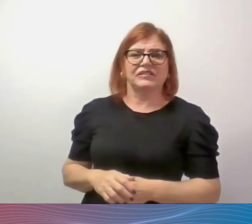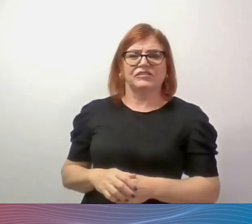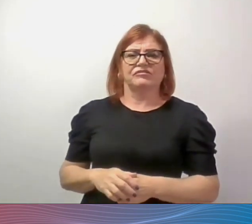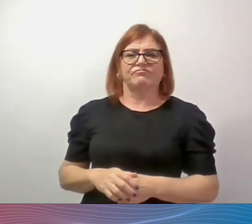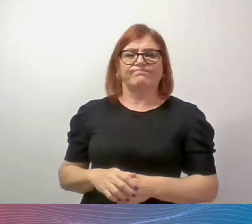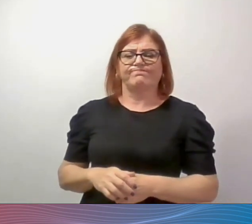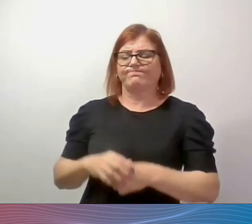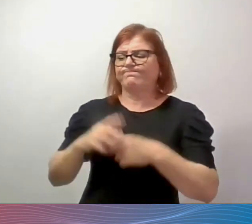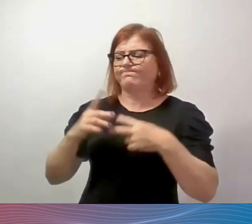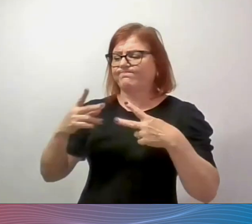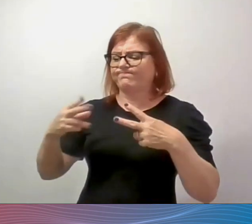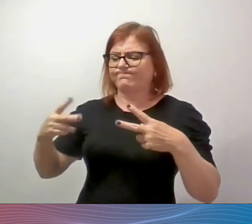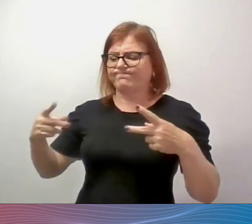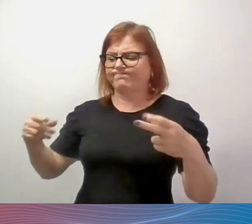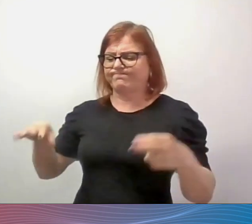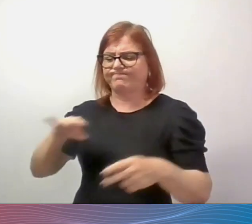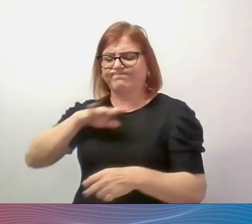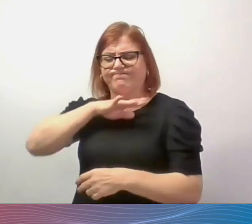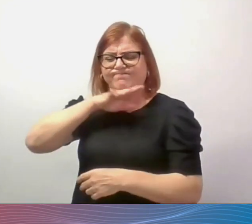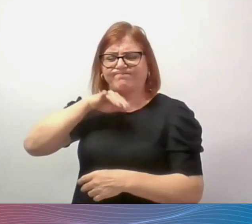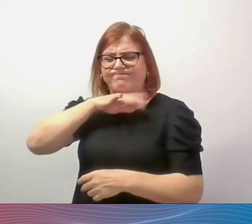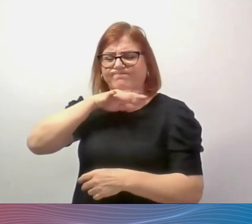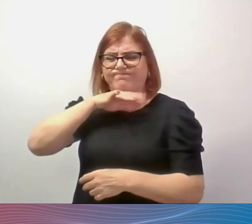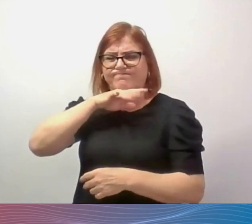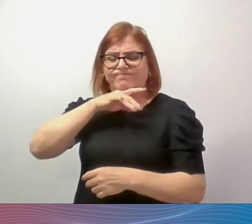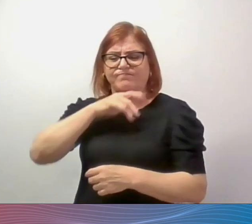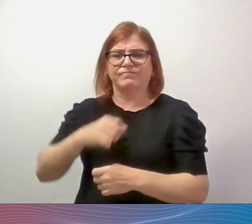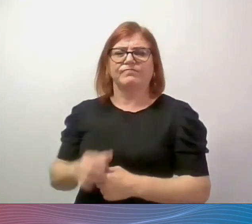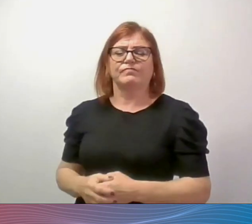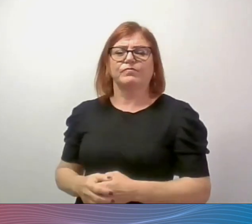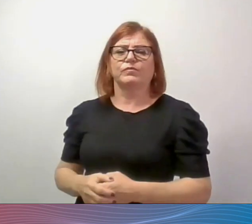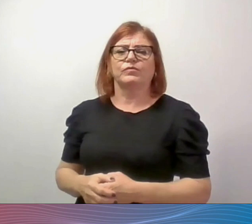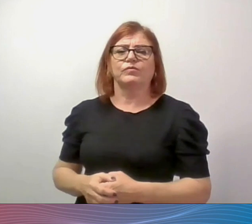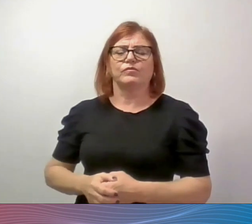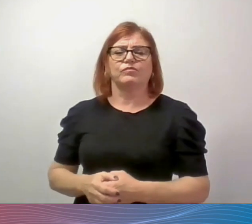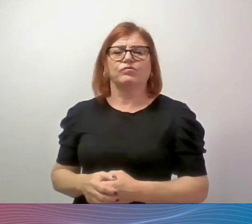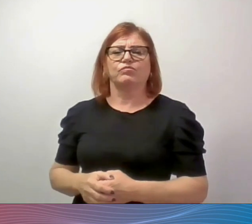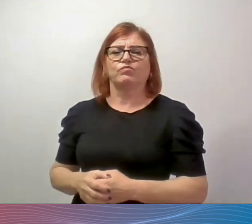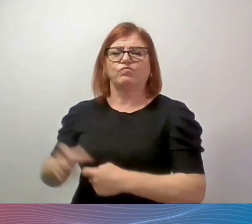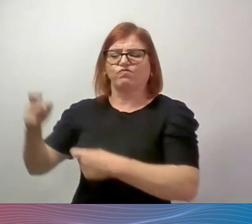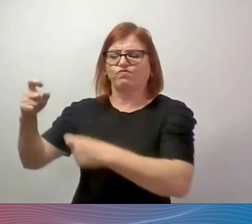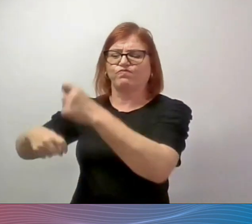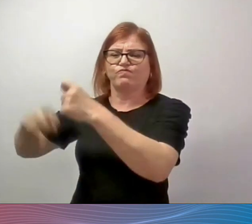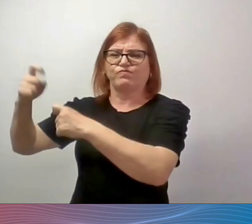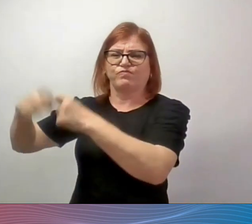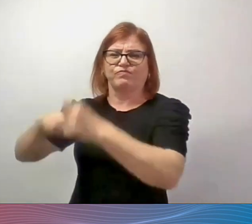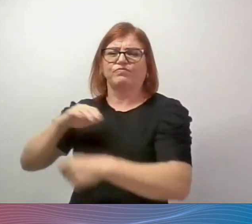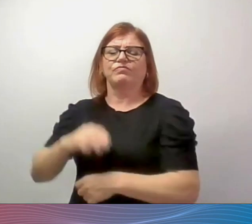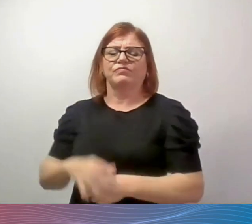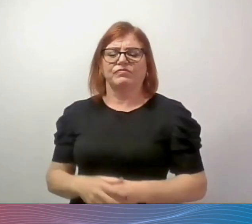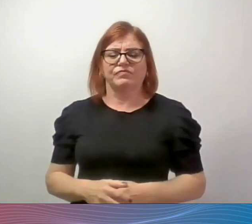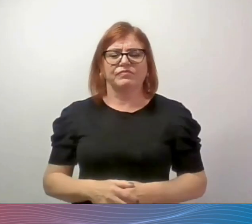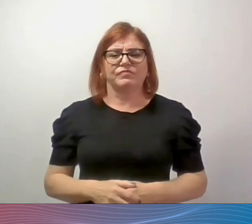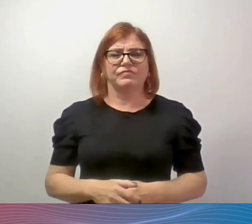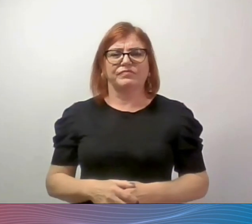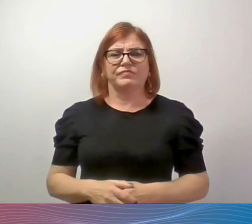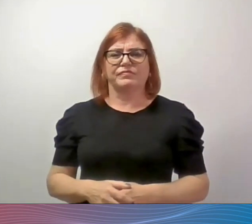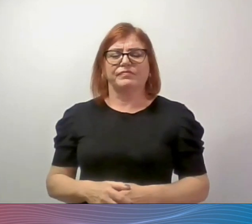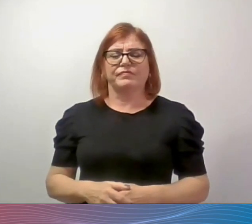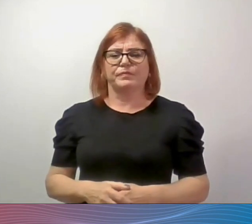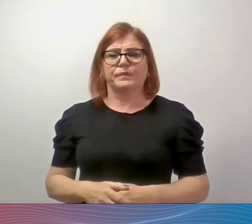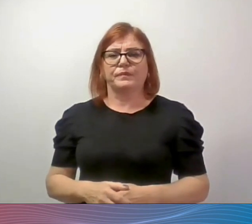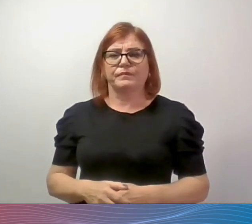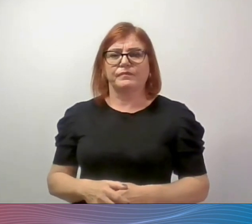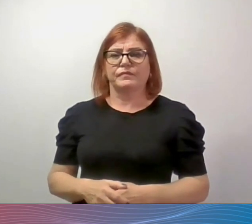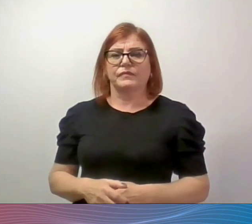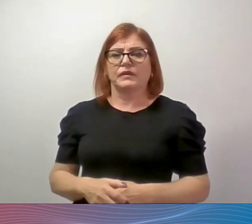very strong the desires of the flesh. E right? Mantém você também nesse ambiente.